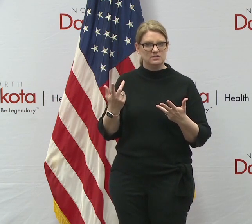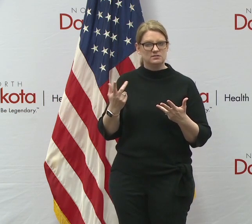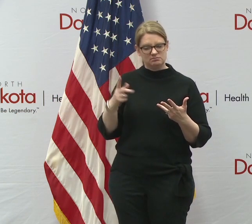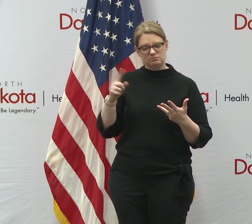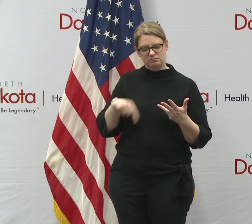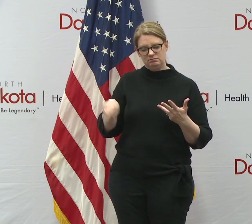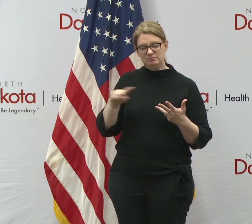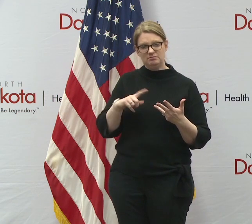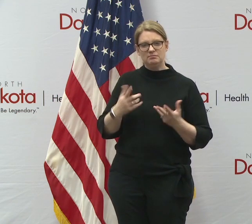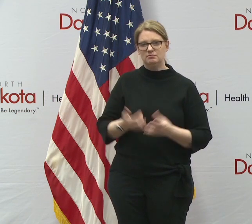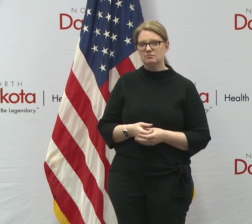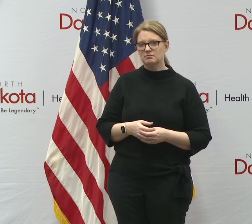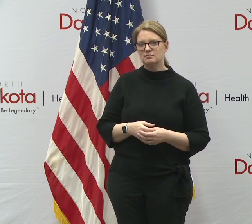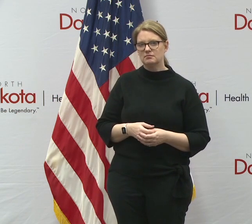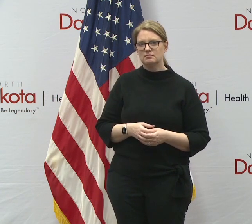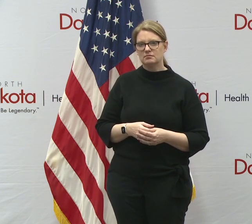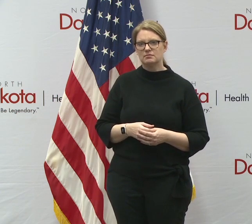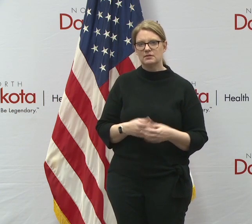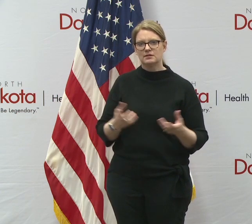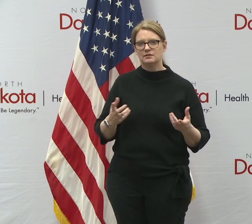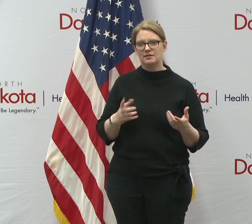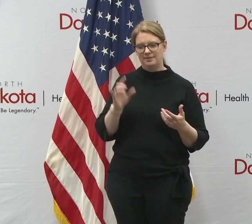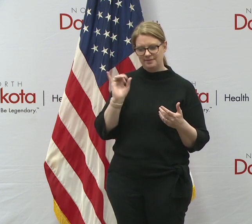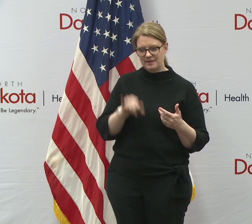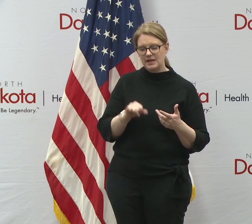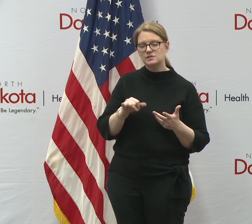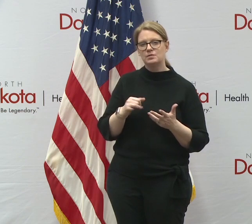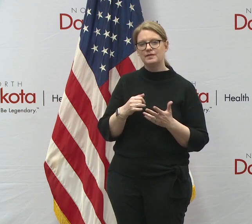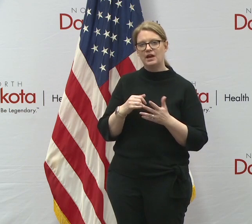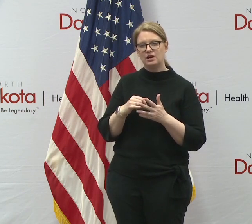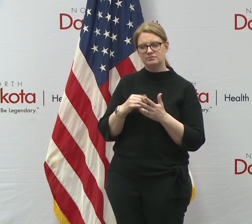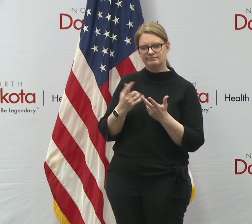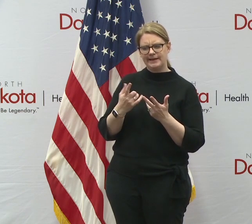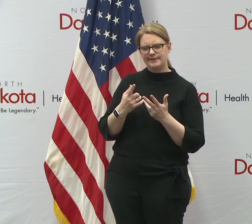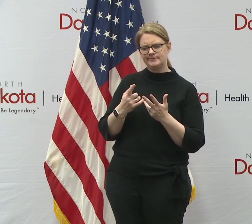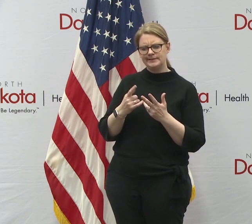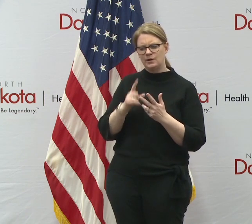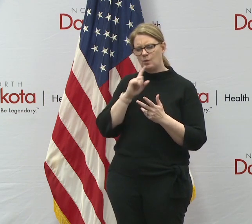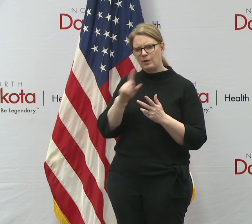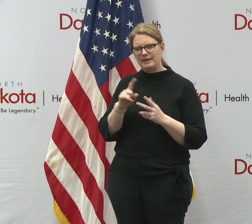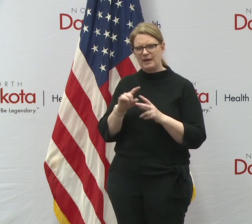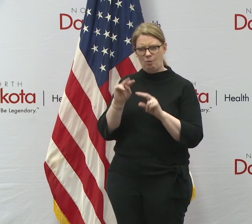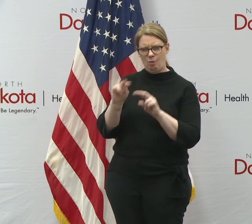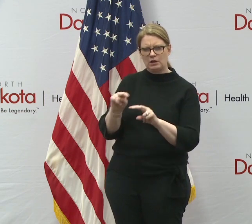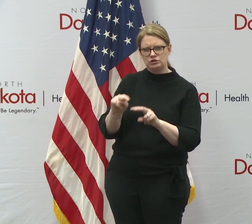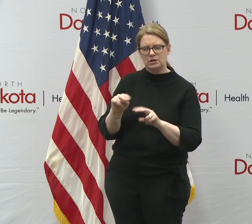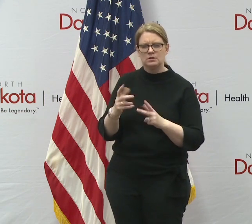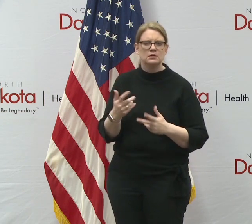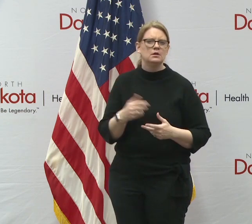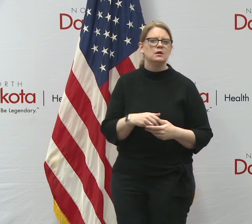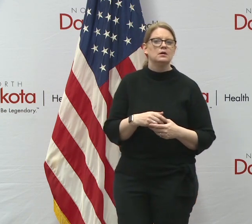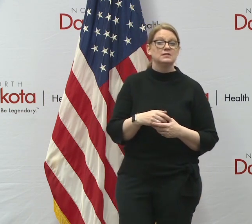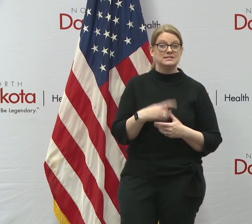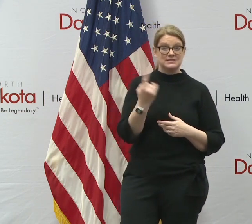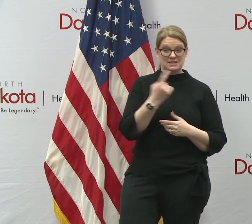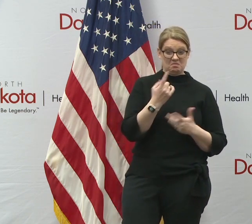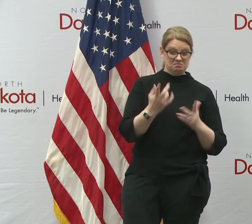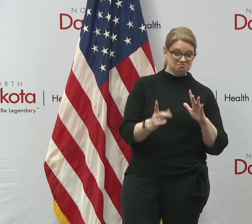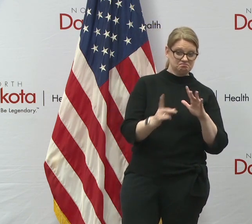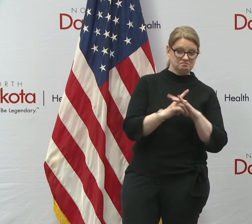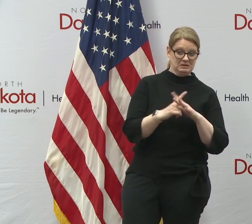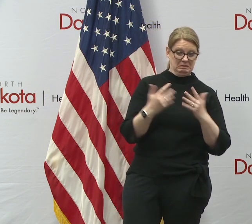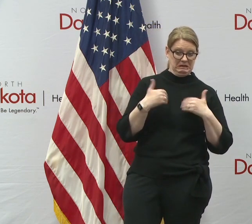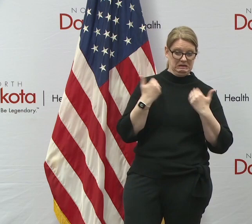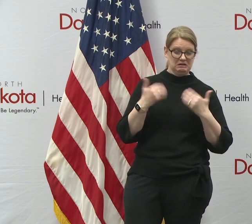are the things that they're looking for. And again, if somebody presents who's young and doesn't have any of